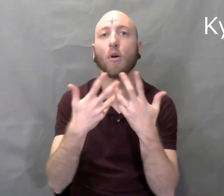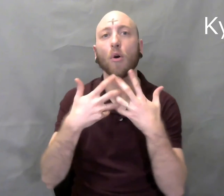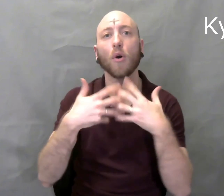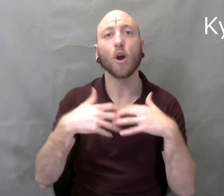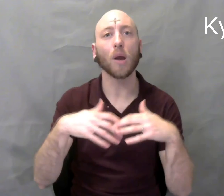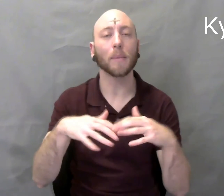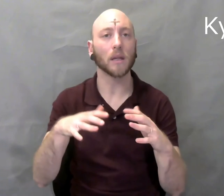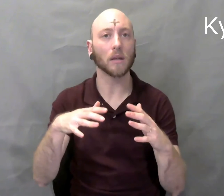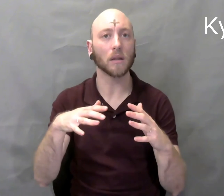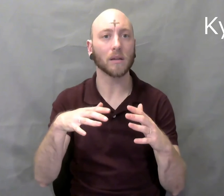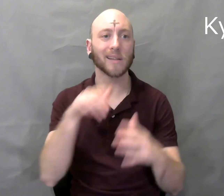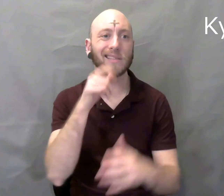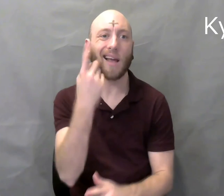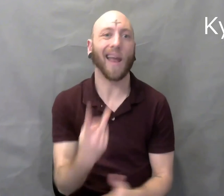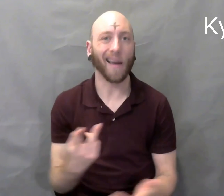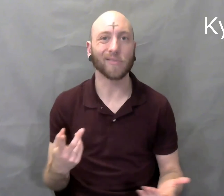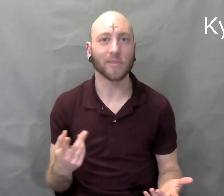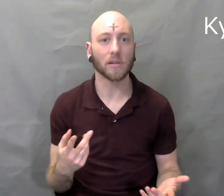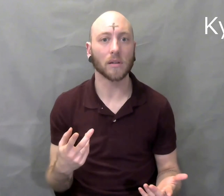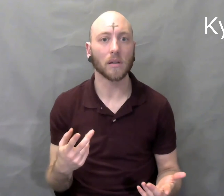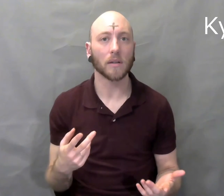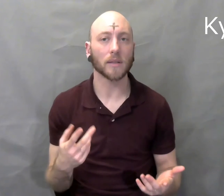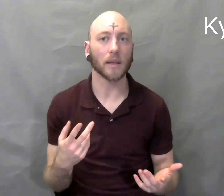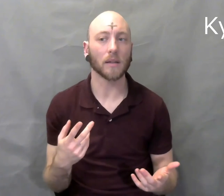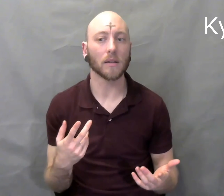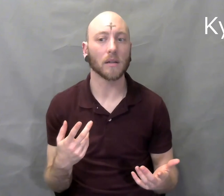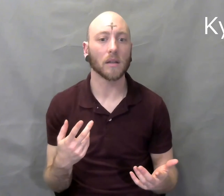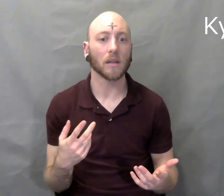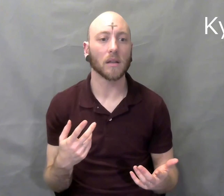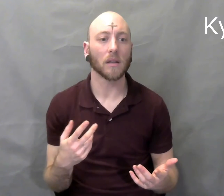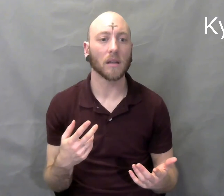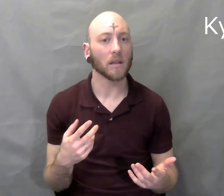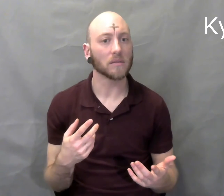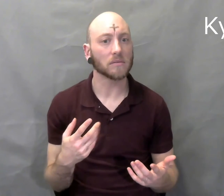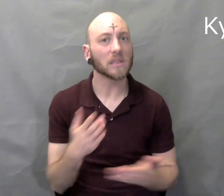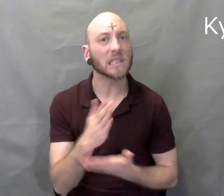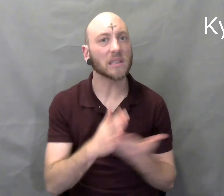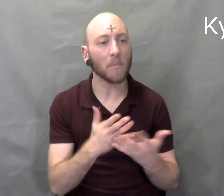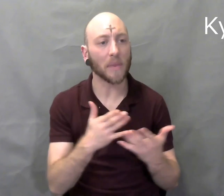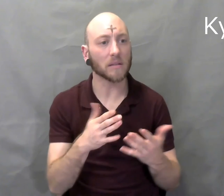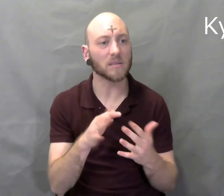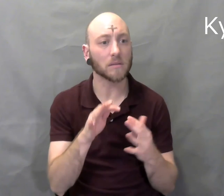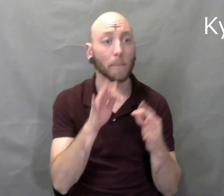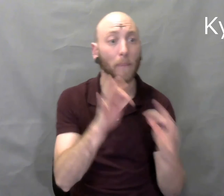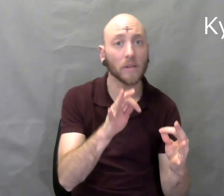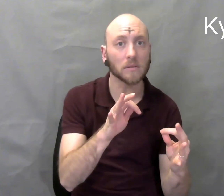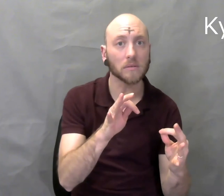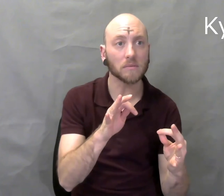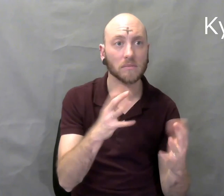you don't bring 50% harmony. You don't think of harmony as something that's 50%. It's perfect in and of